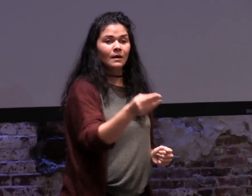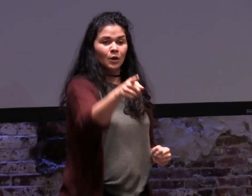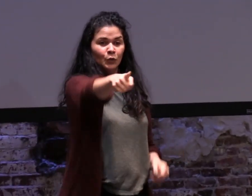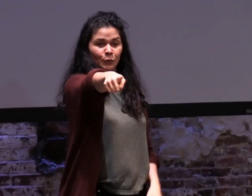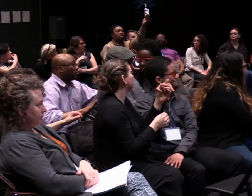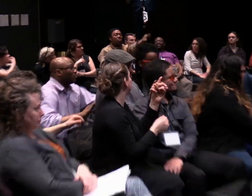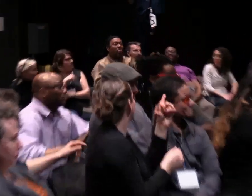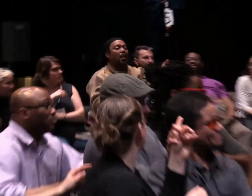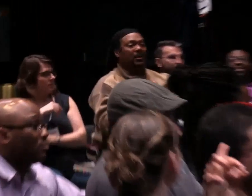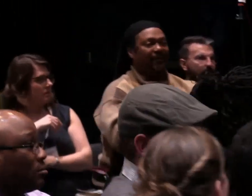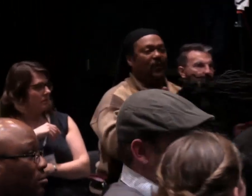understand what that is.